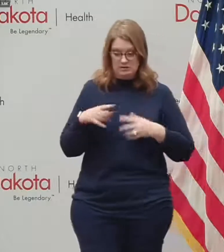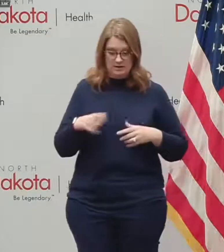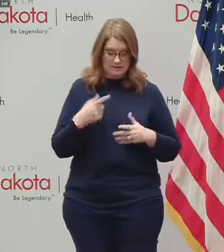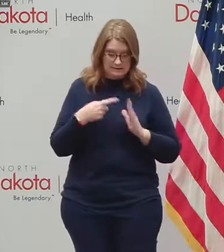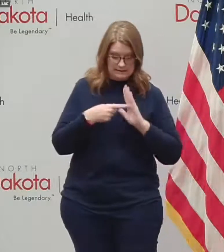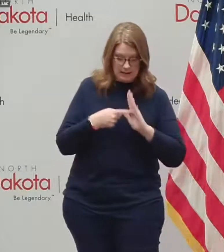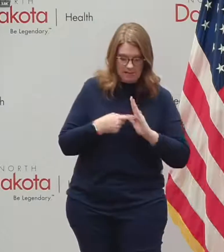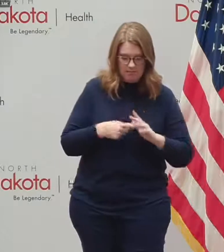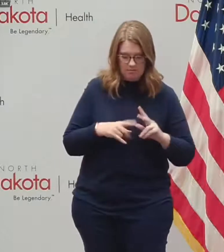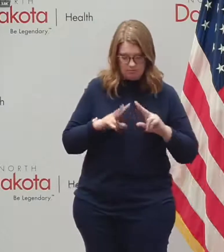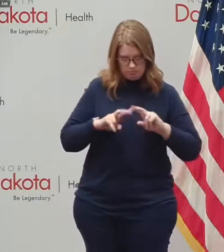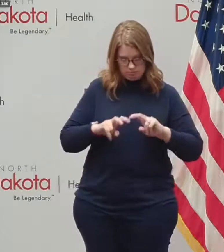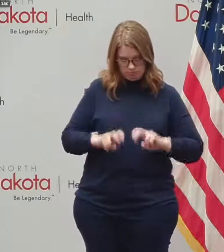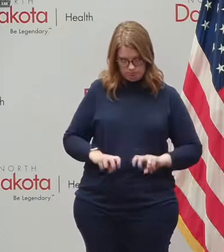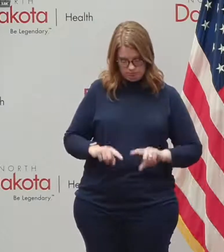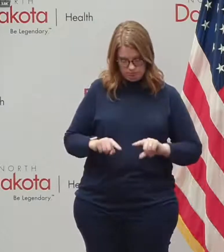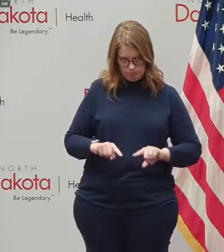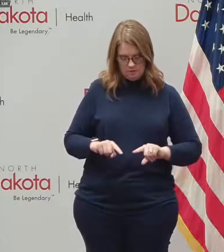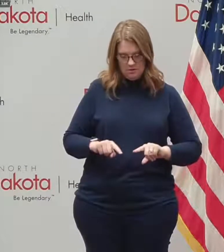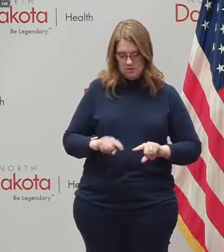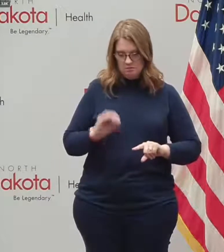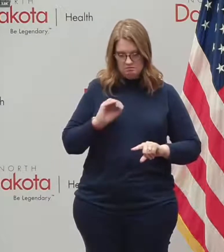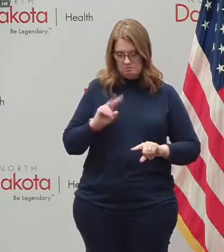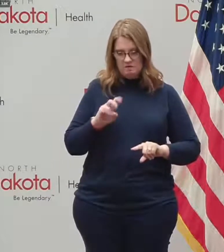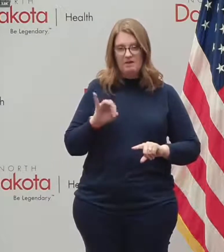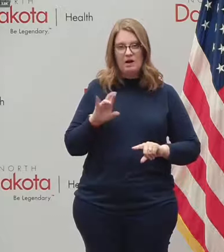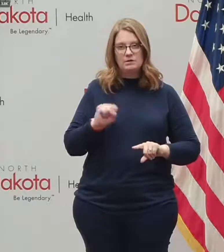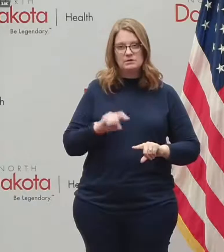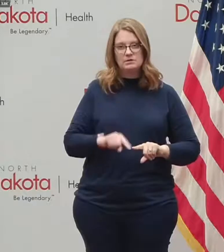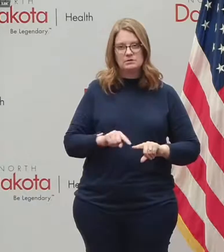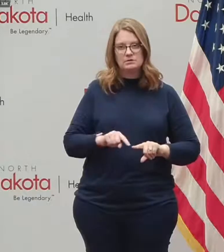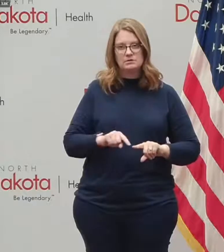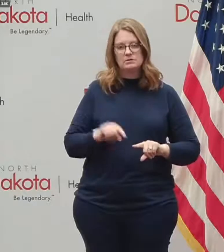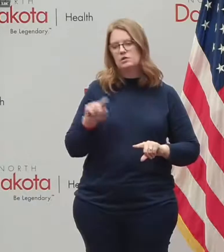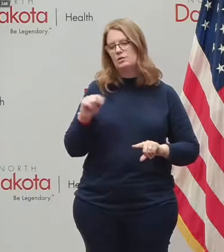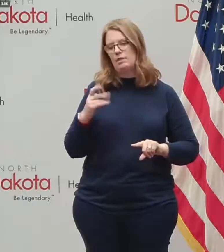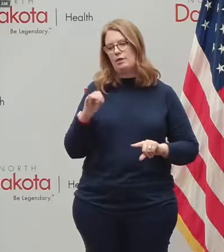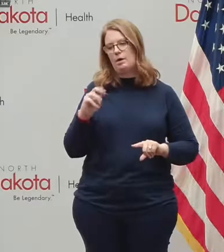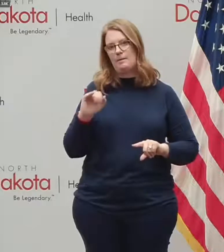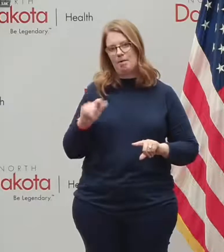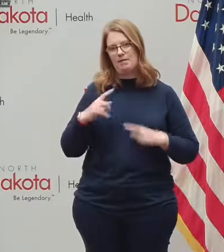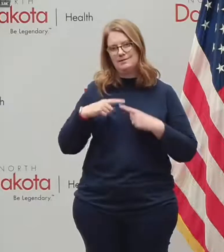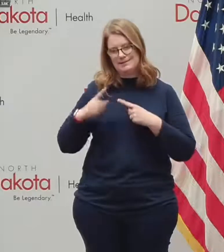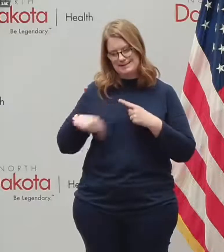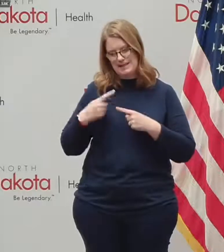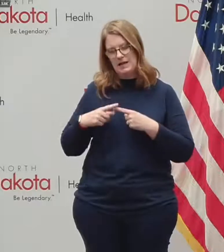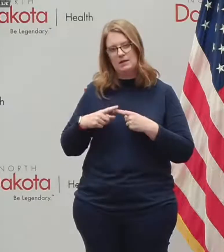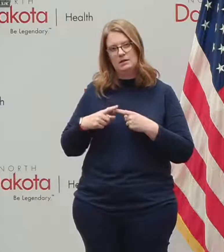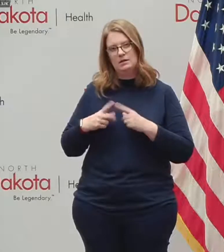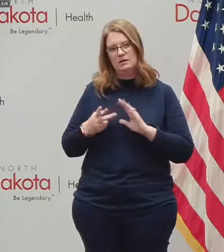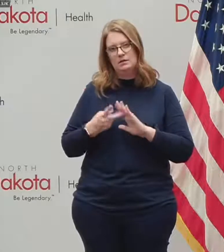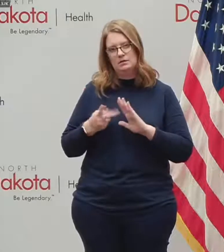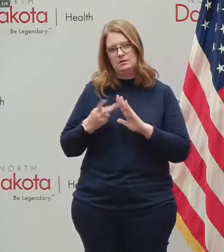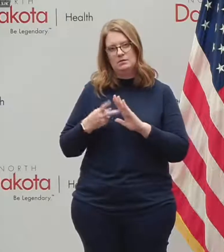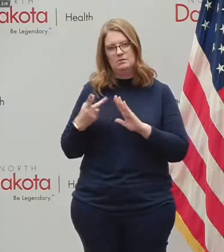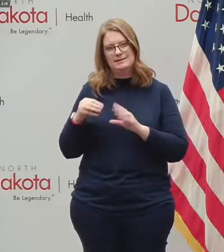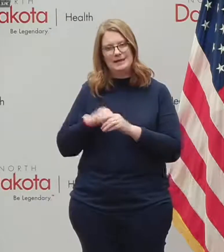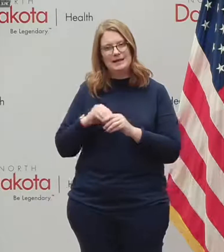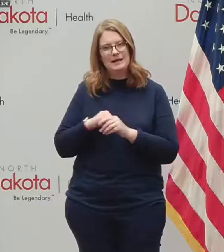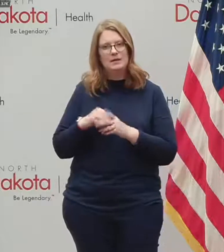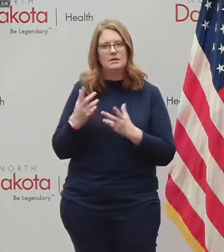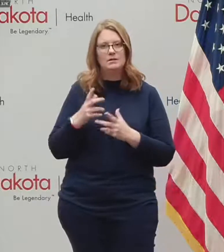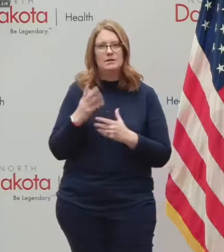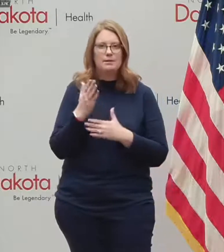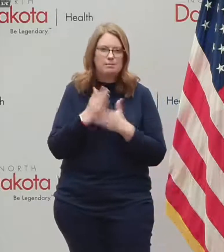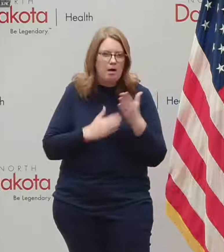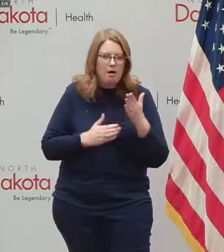don't find any virus, they do a thermal cycle. They effectively replicate what's in there. There could be a